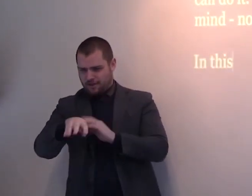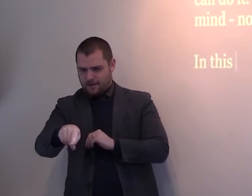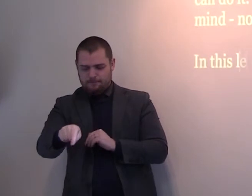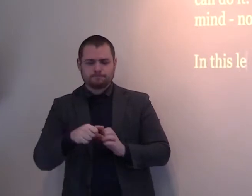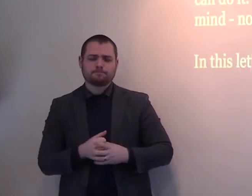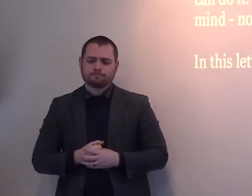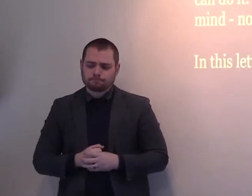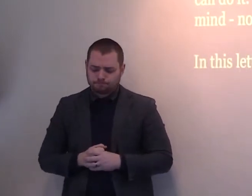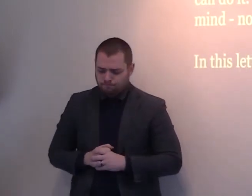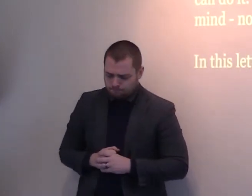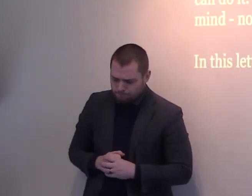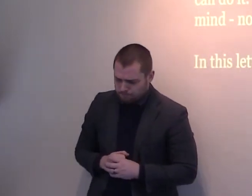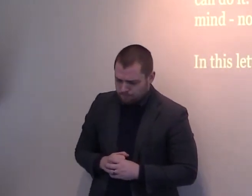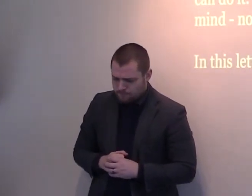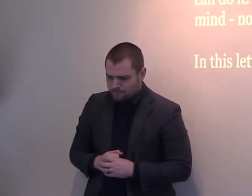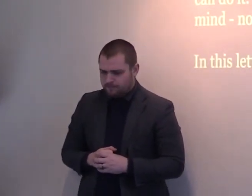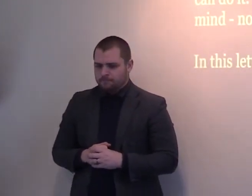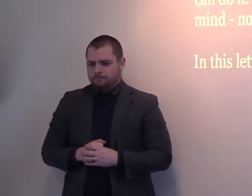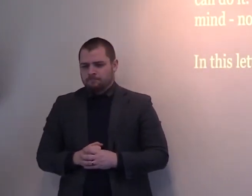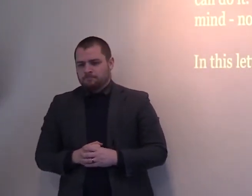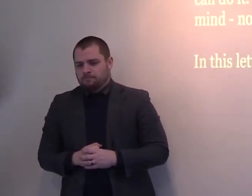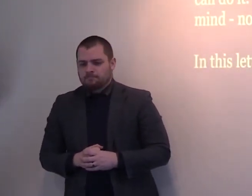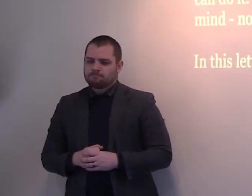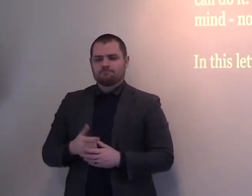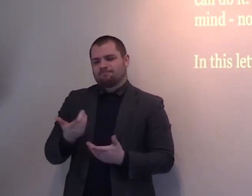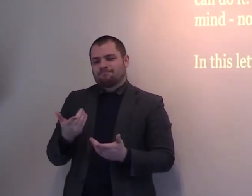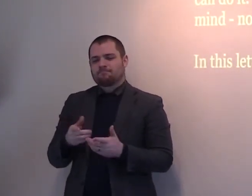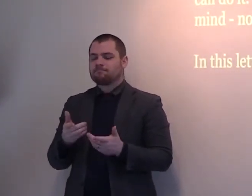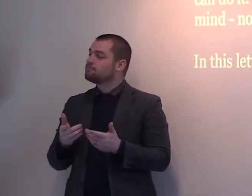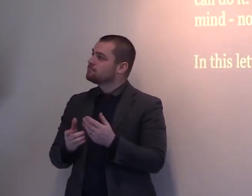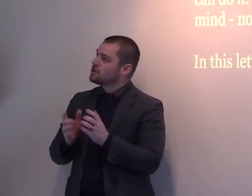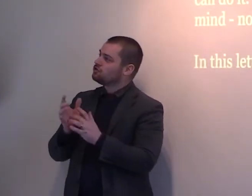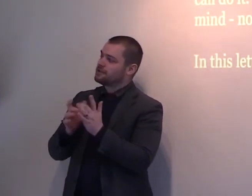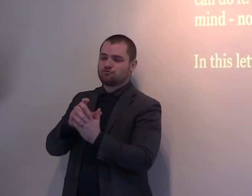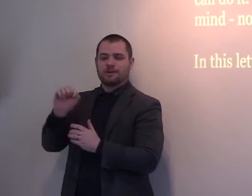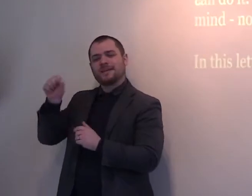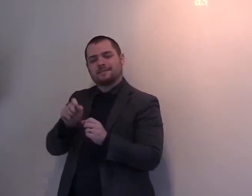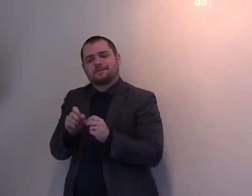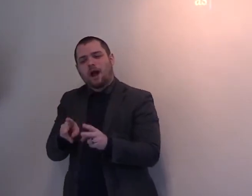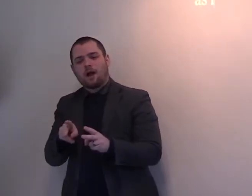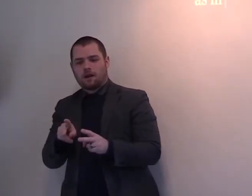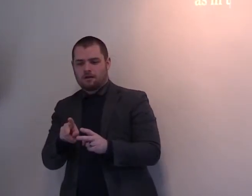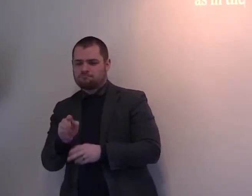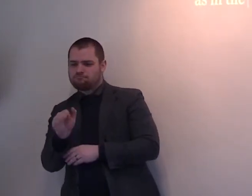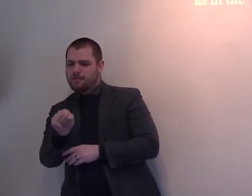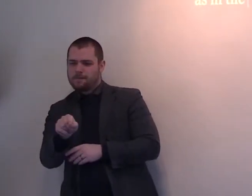we have seen in the fourth, third, first churches is happening also in the church of Sardis. So the first thing I will